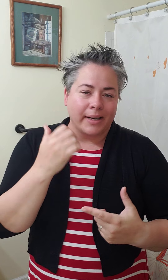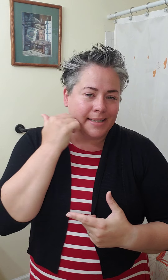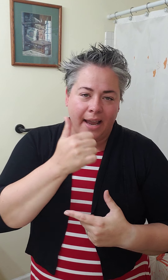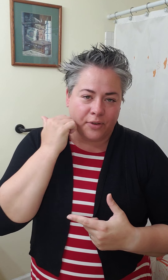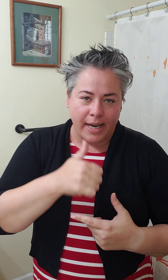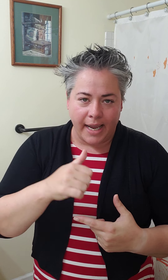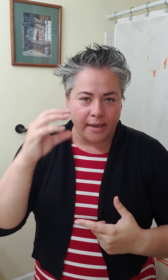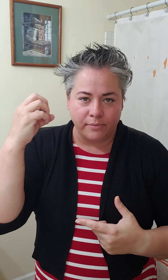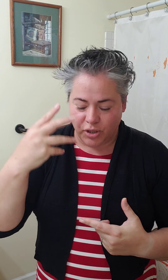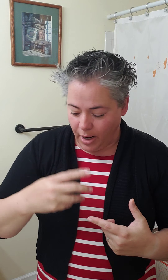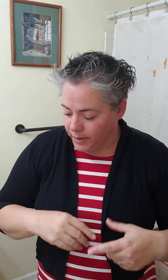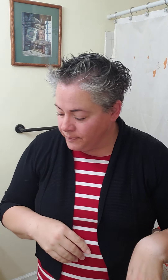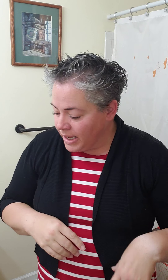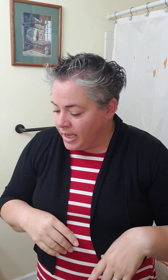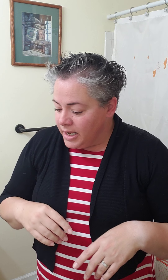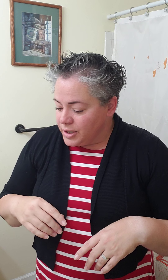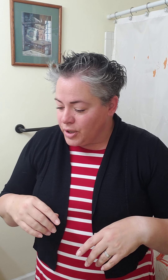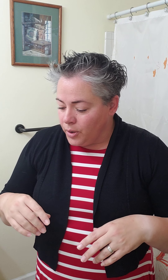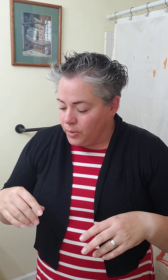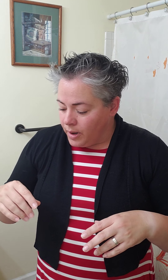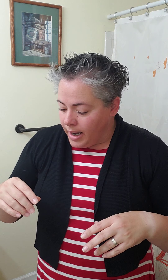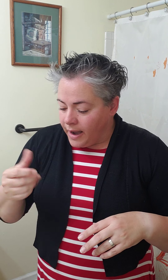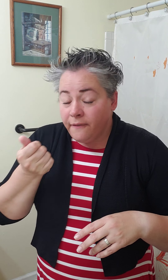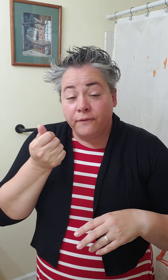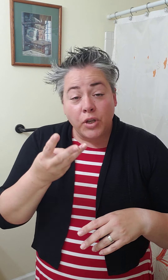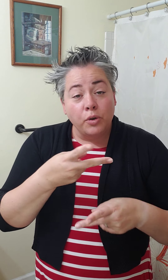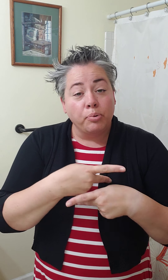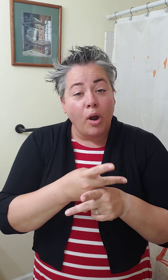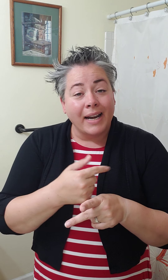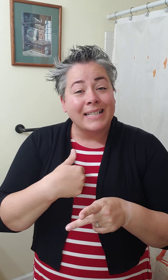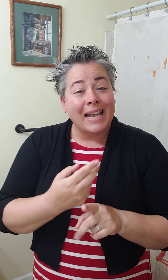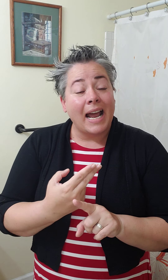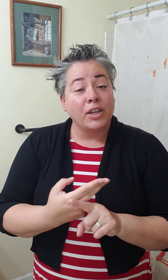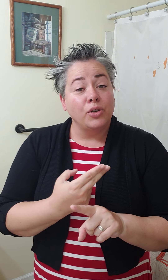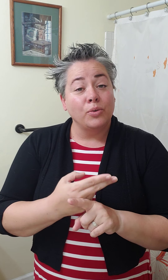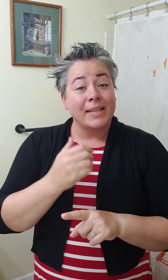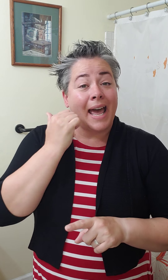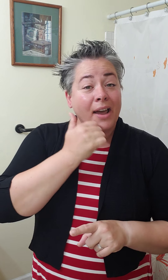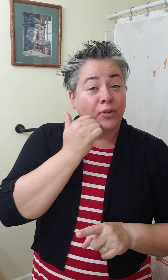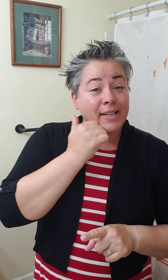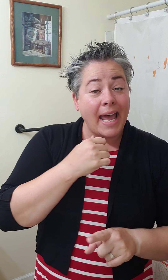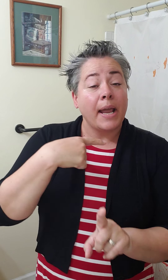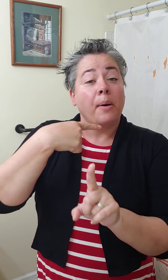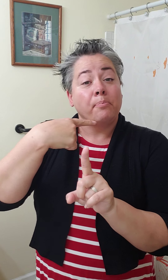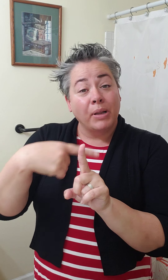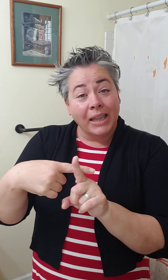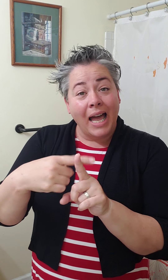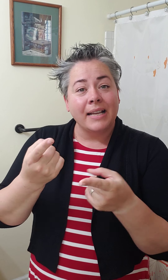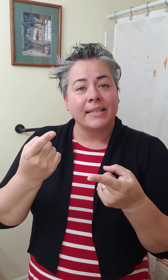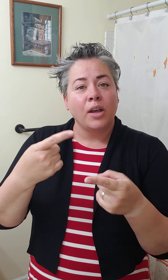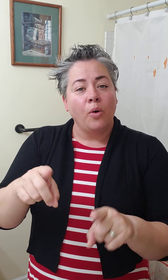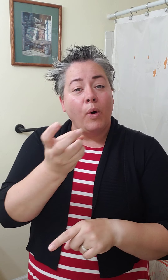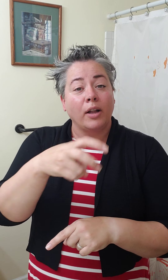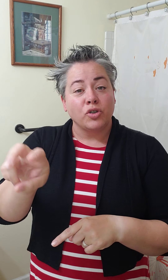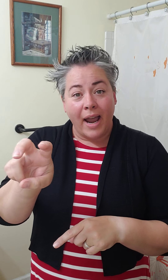It's every day shower. So a few products that I use every day, plus while